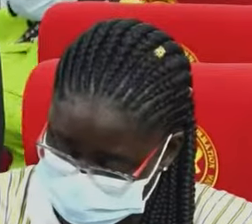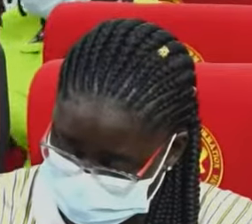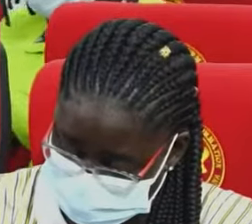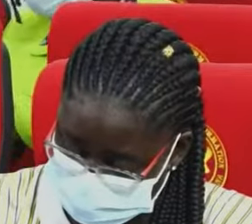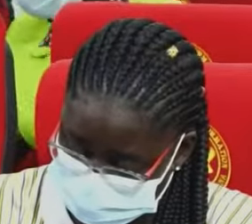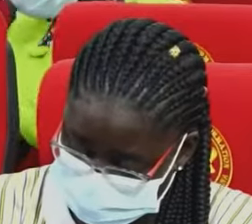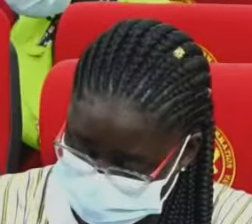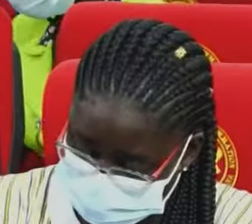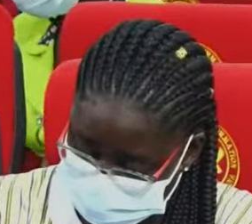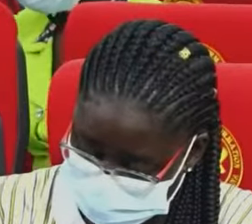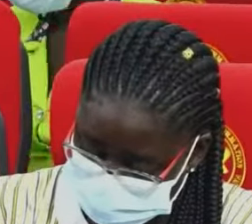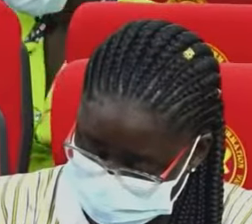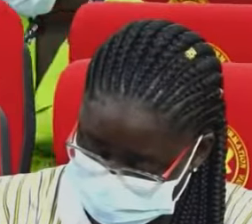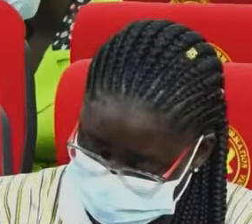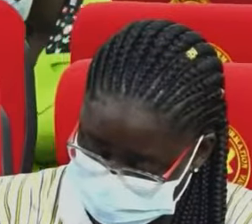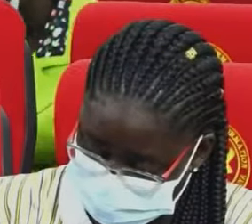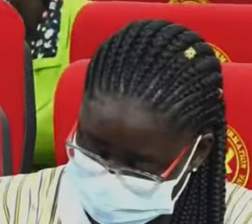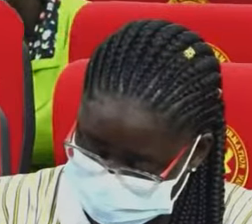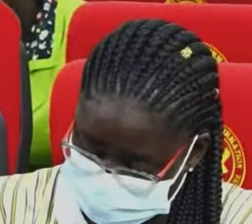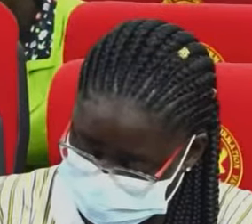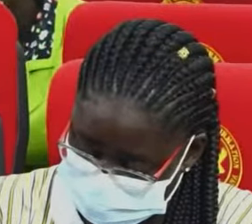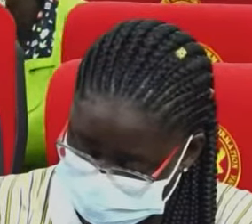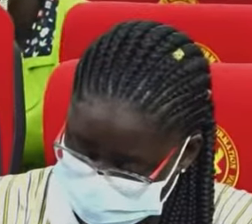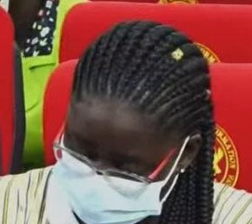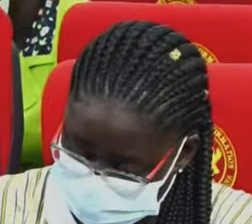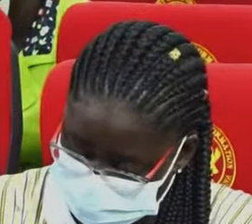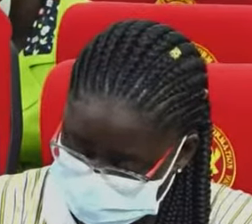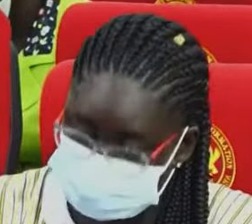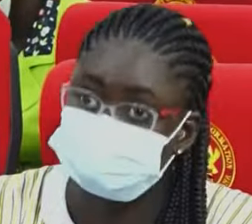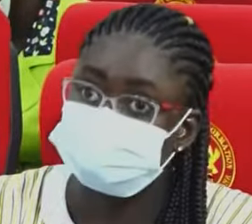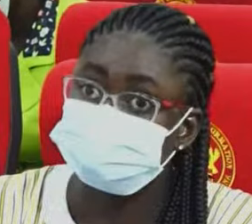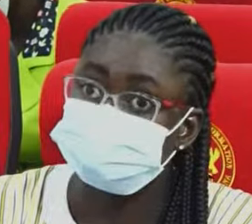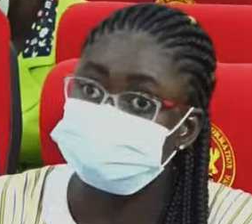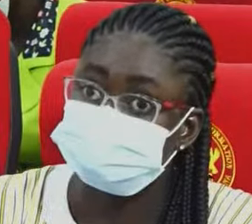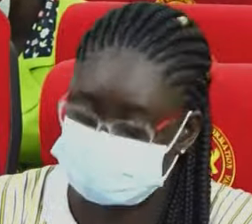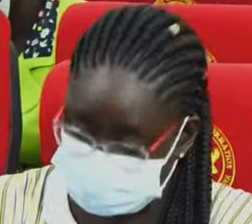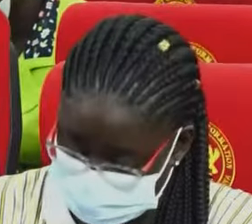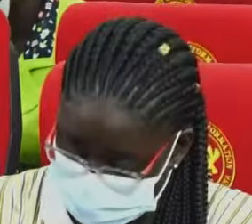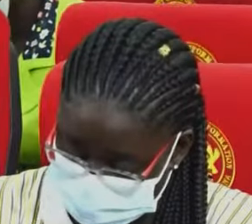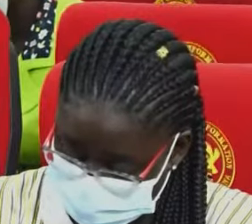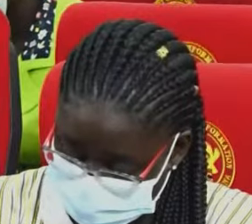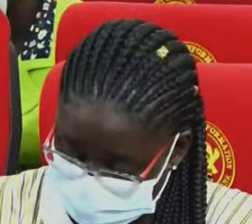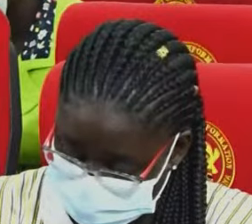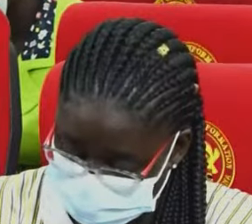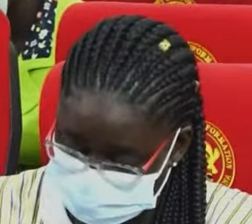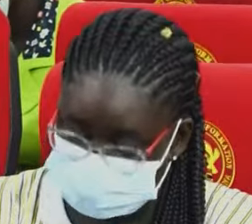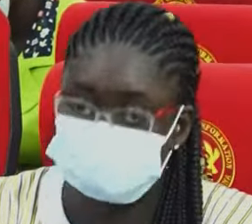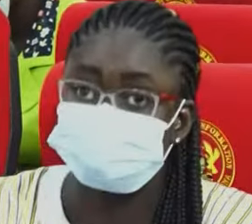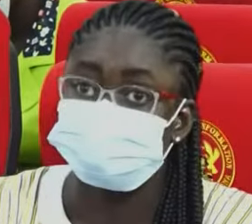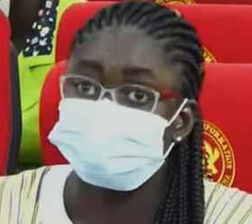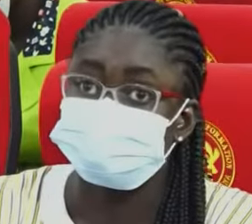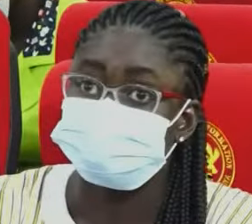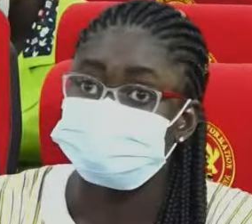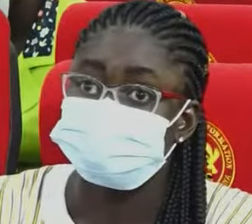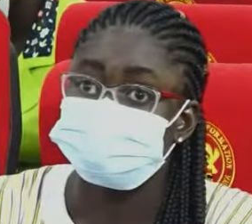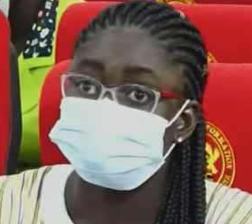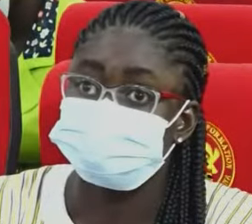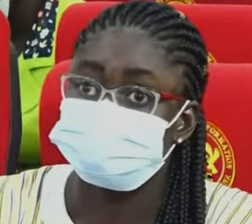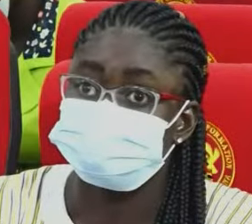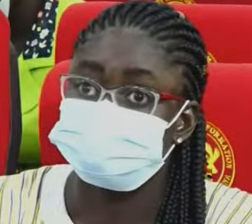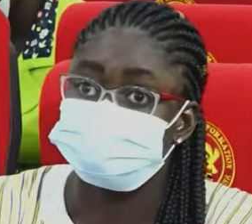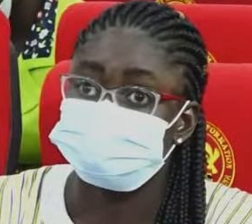boats were acquired, and then 2 search and rescue boats. So the number was,